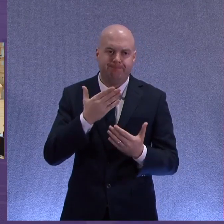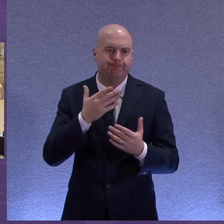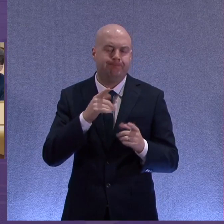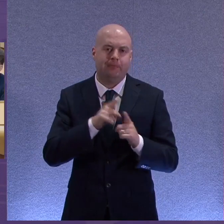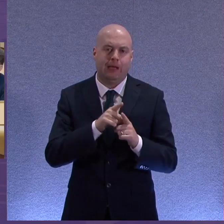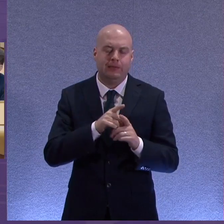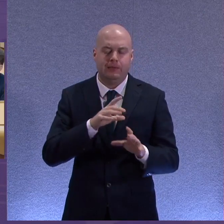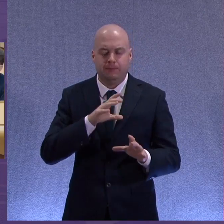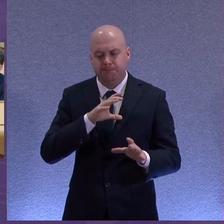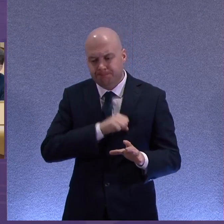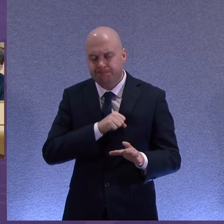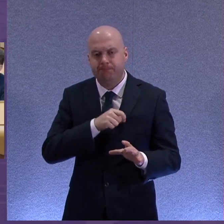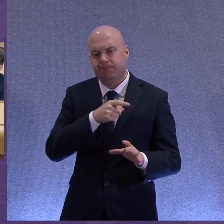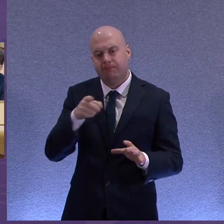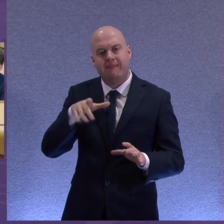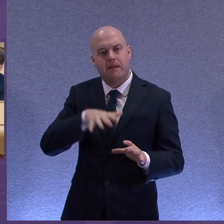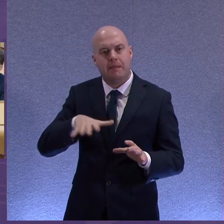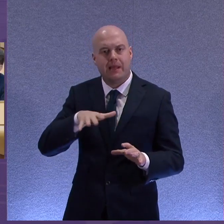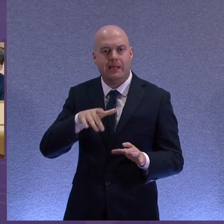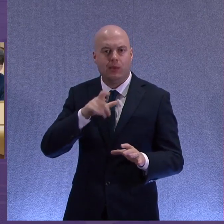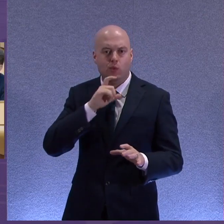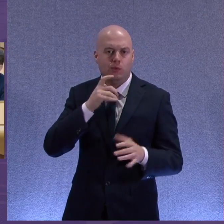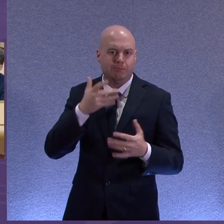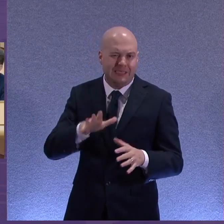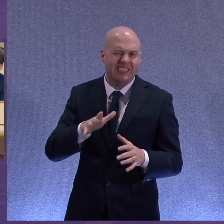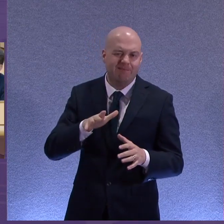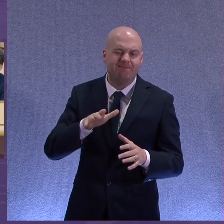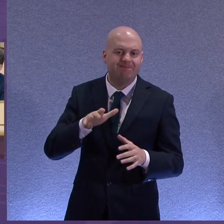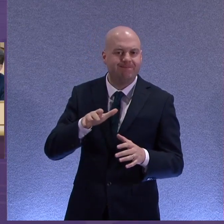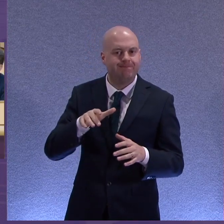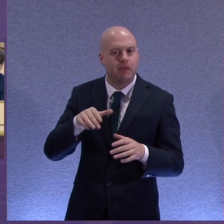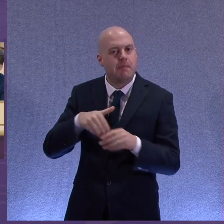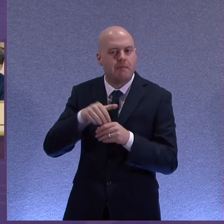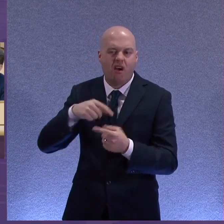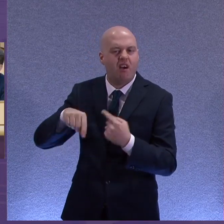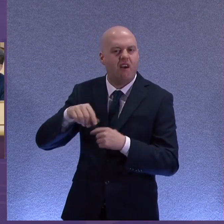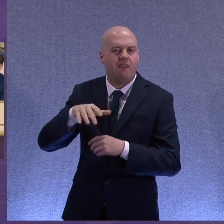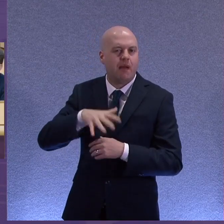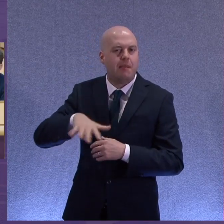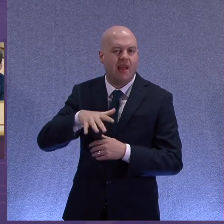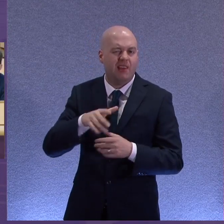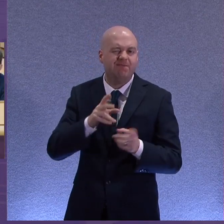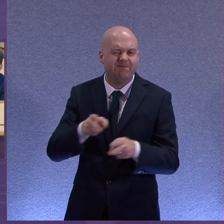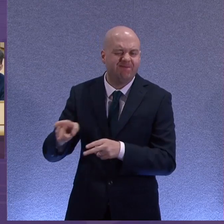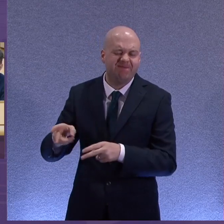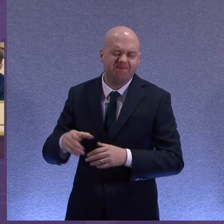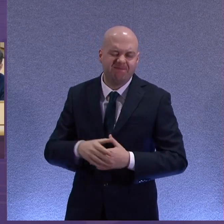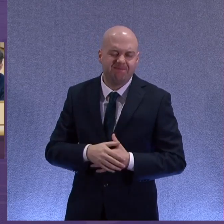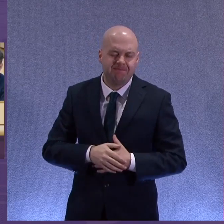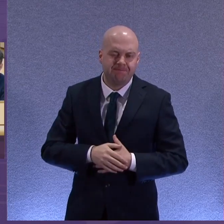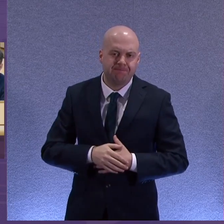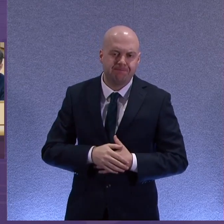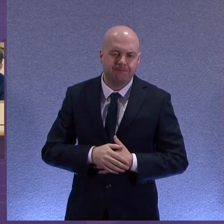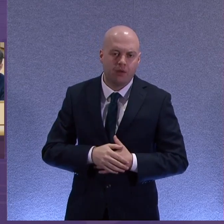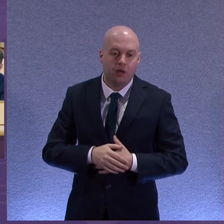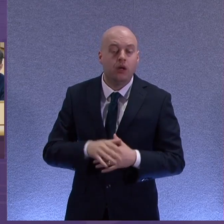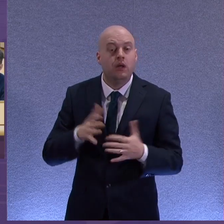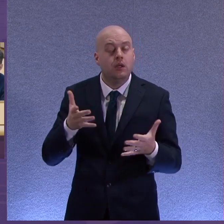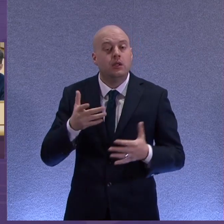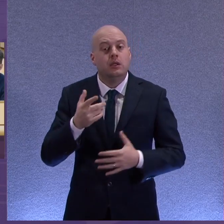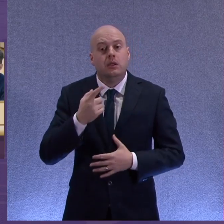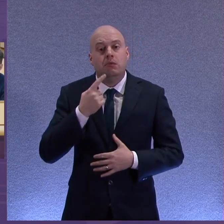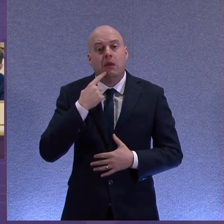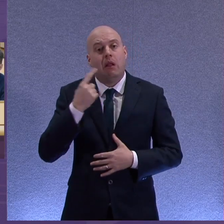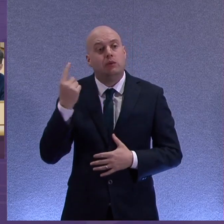week. As both the Prime Minister and the First Minister have made clear, we are living through a national emergency. The clear duty borne by